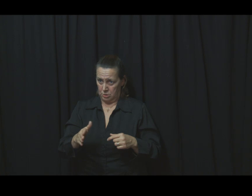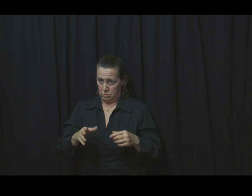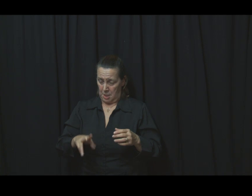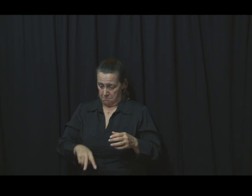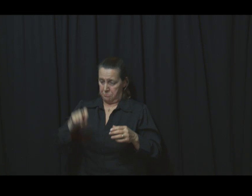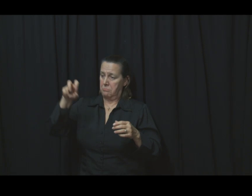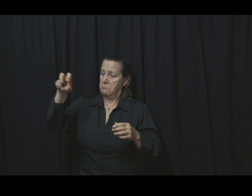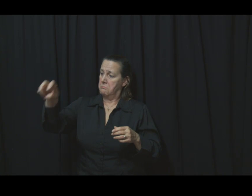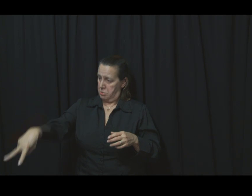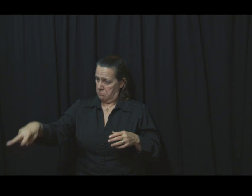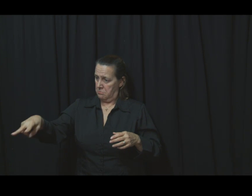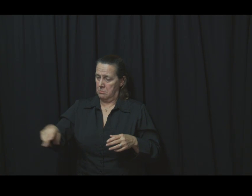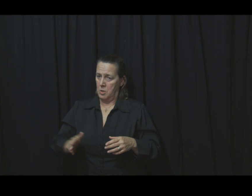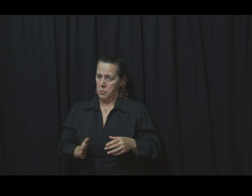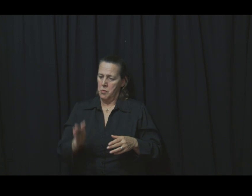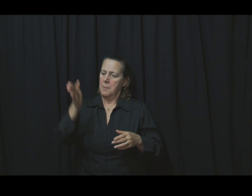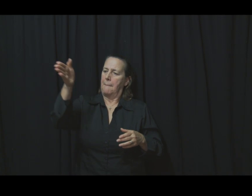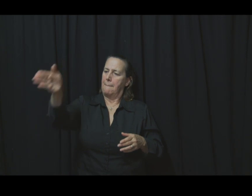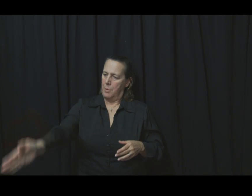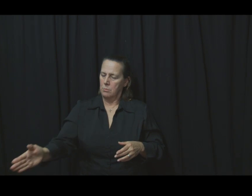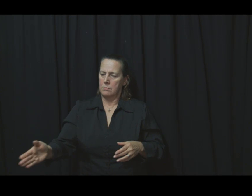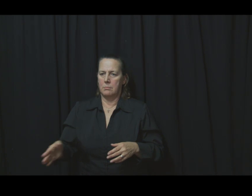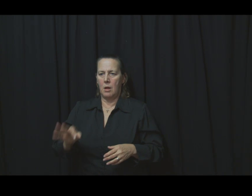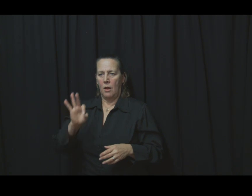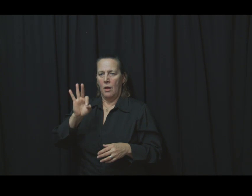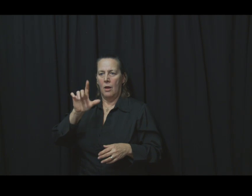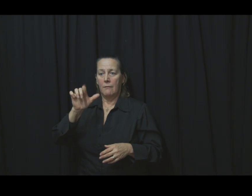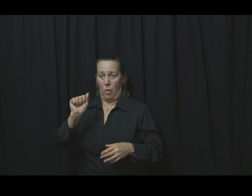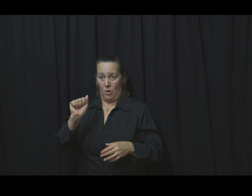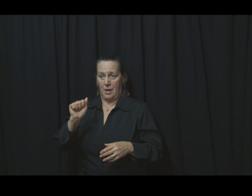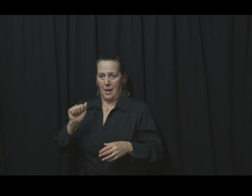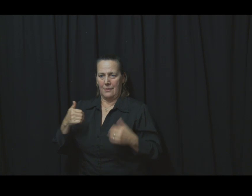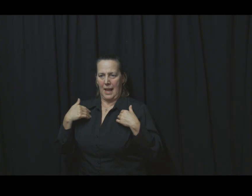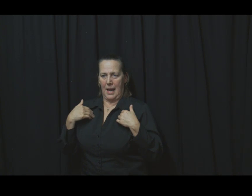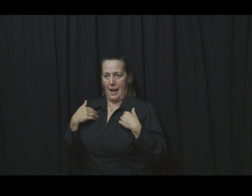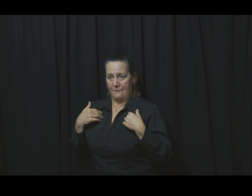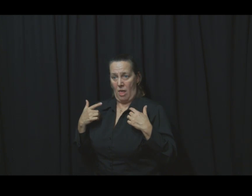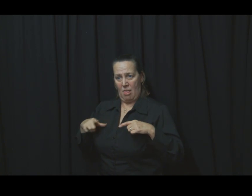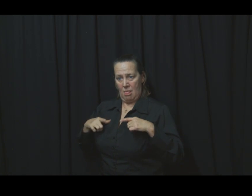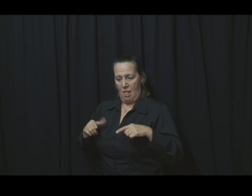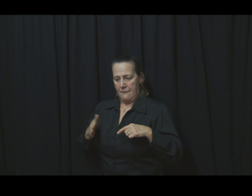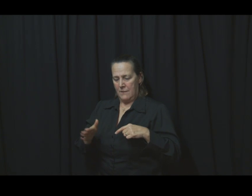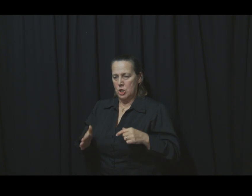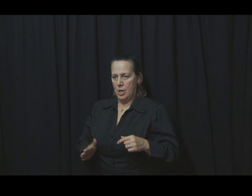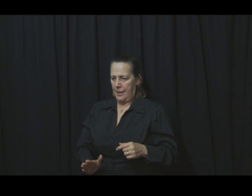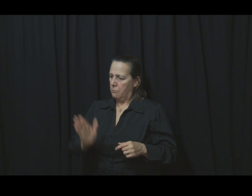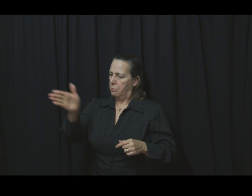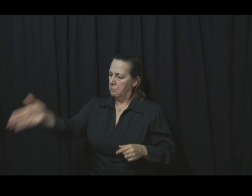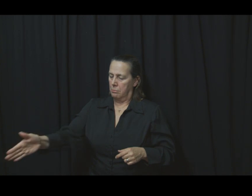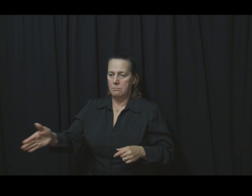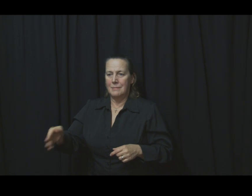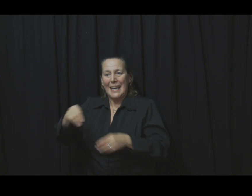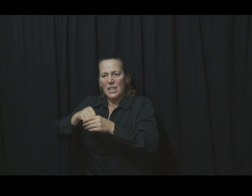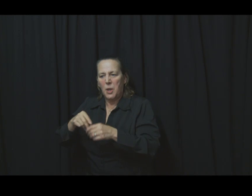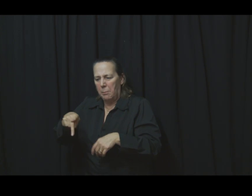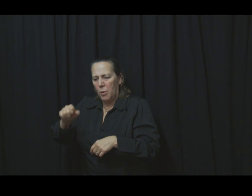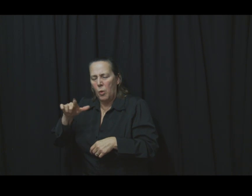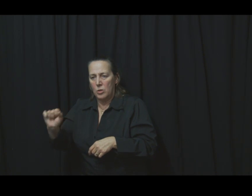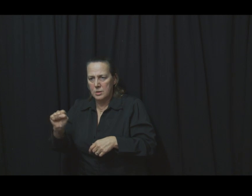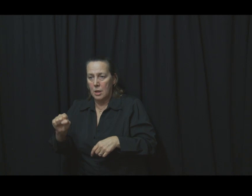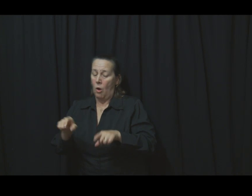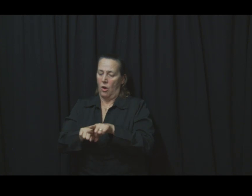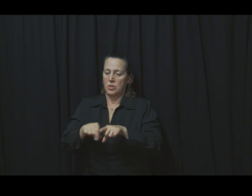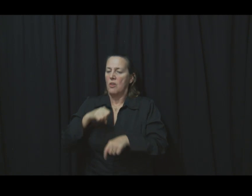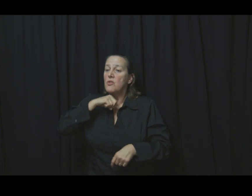pond to pond in Florida and end up in people's swimming pools. And there are amphibians, frogs and toads, croaking and carrying on. And